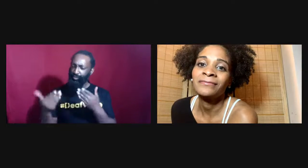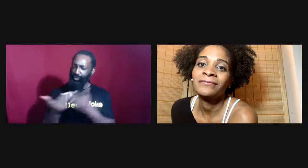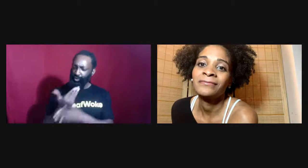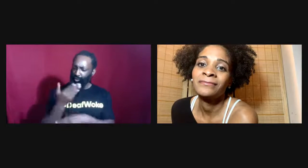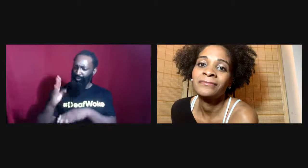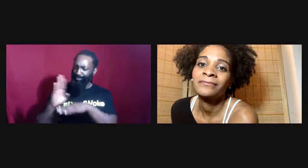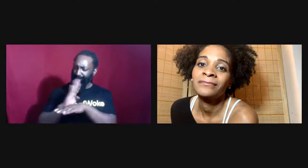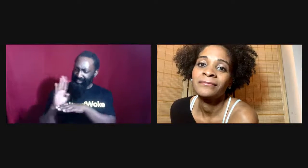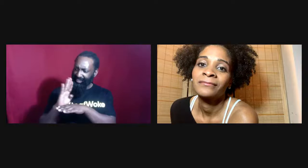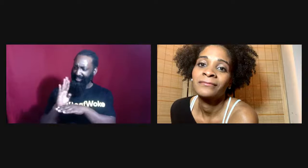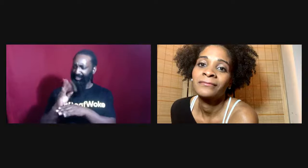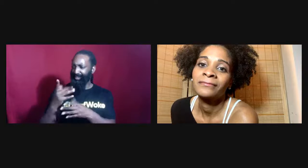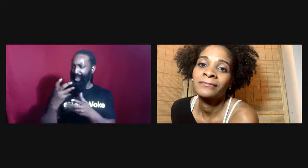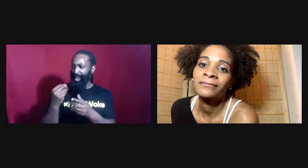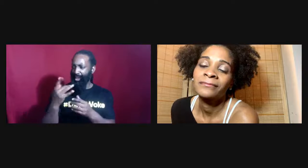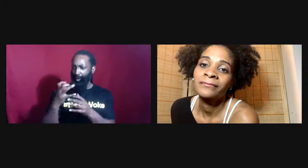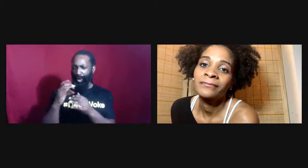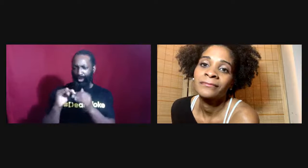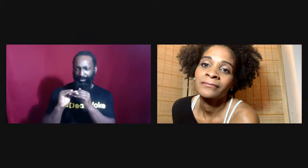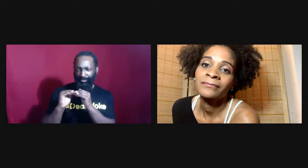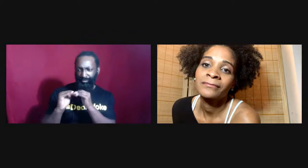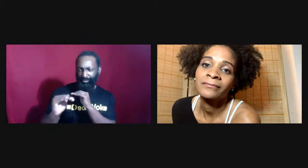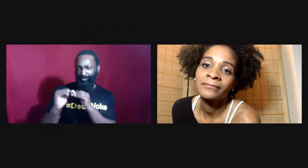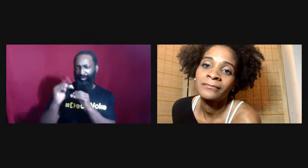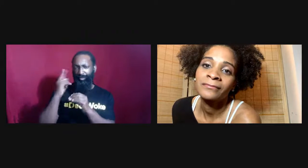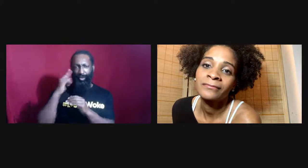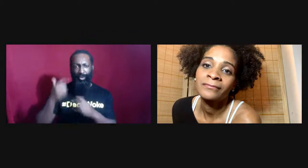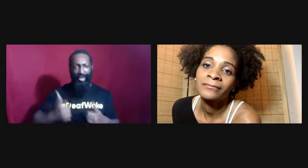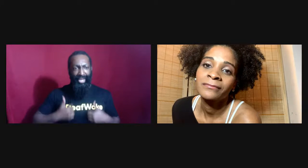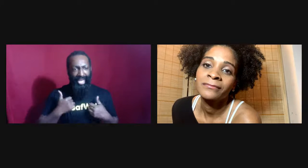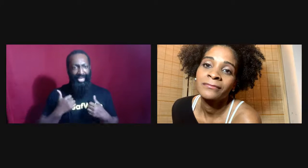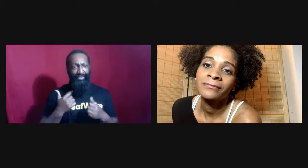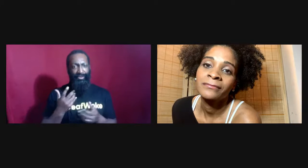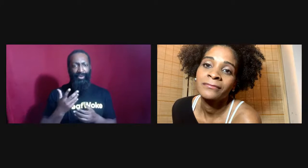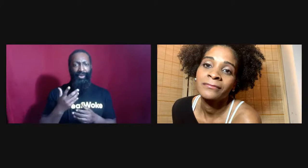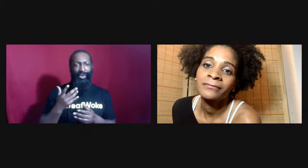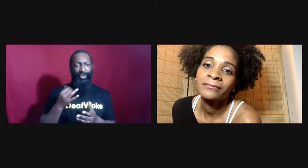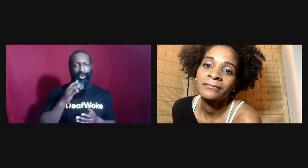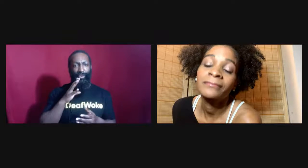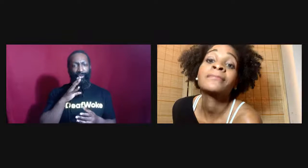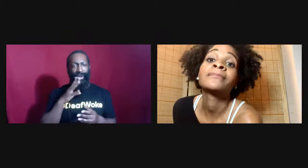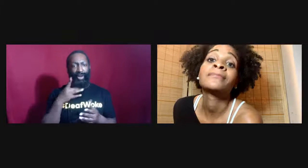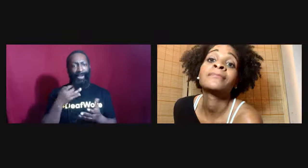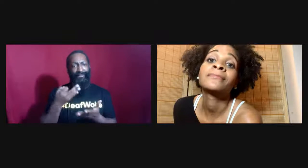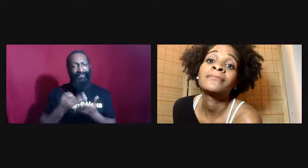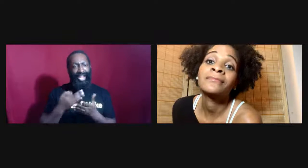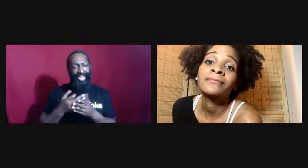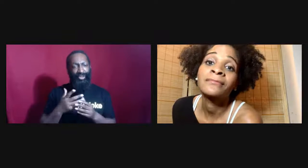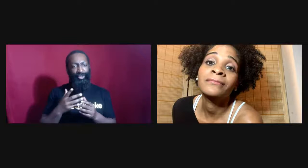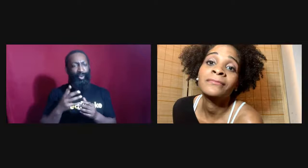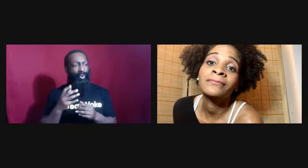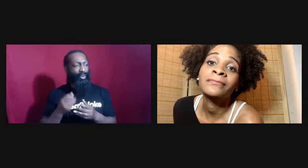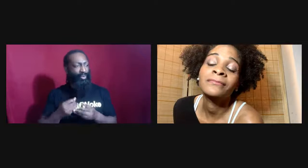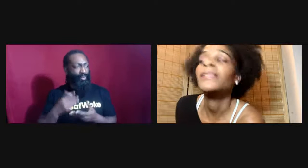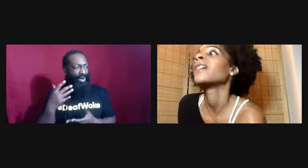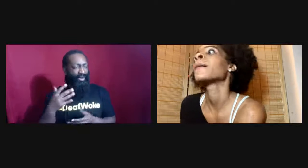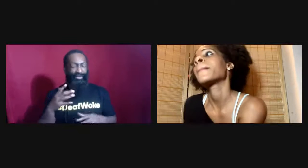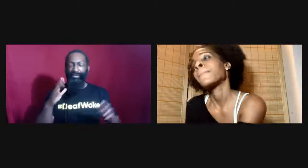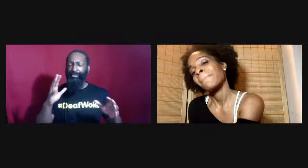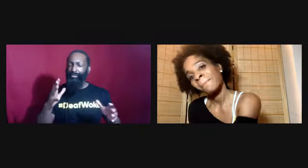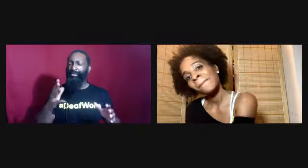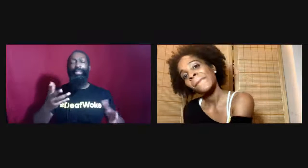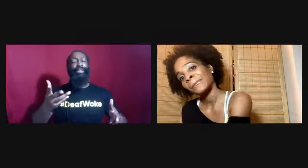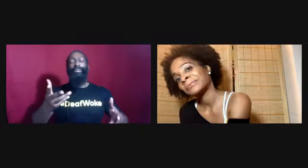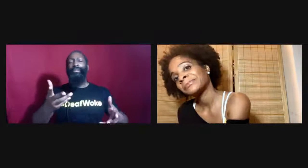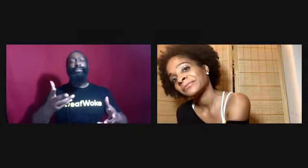You know, I really want to talk about, you know, that you know, kind of diverted and developing into your own business, and you want something stable and